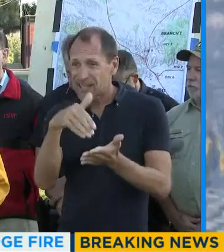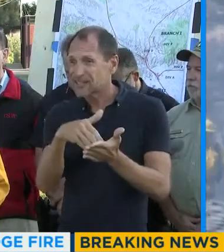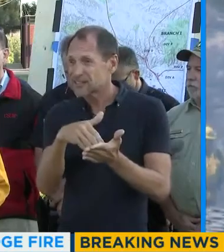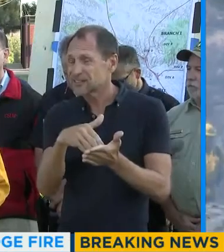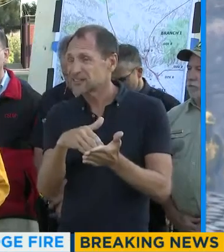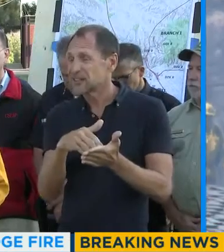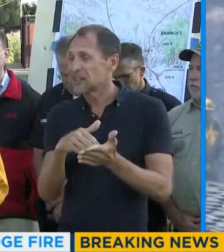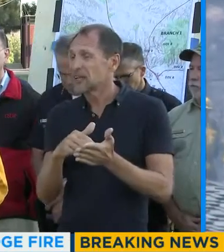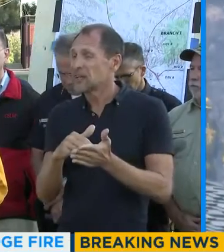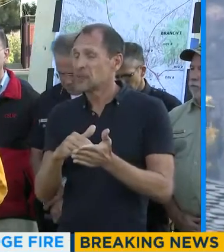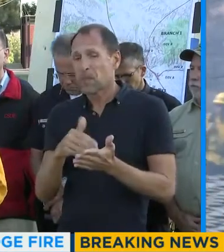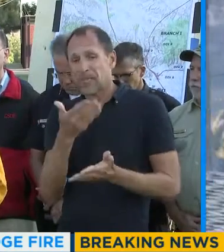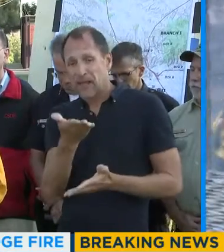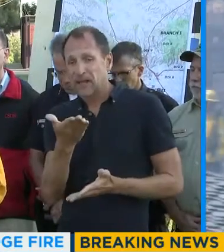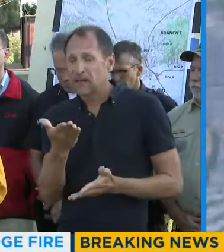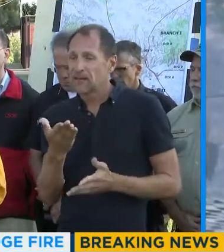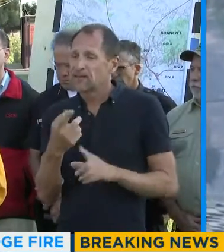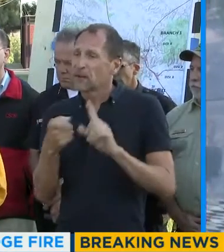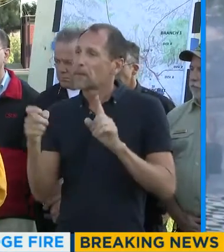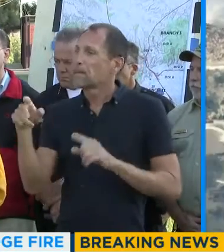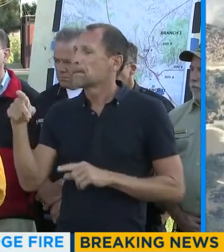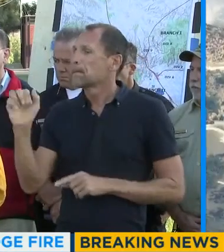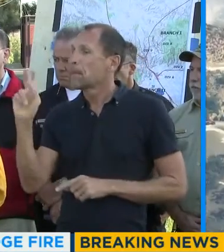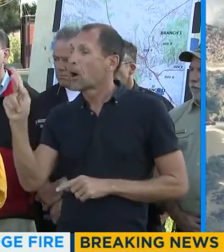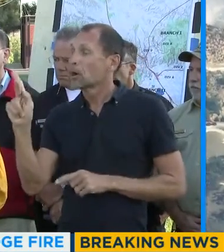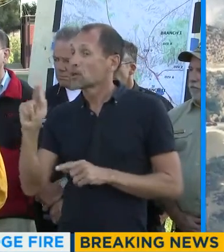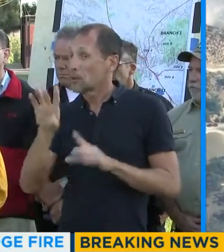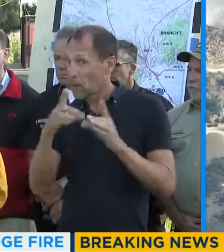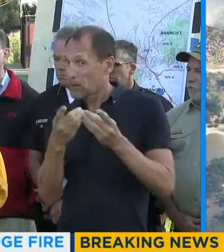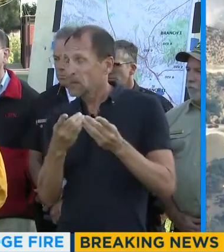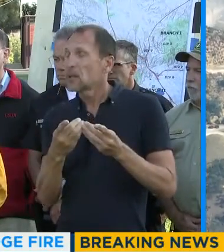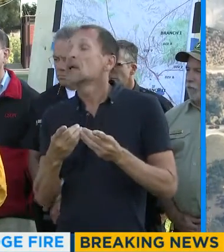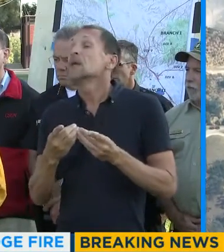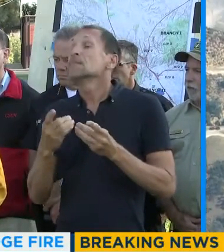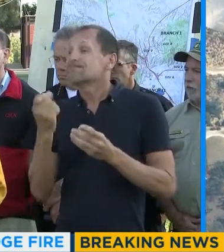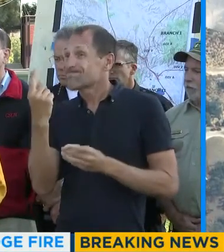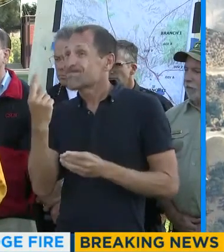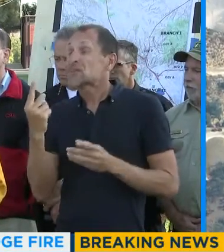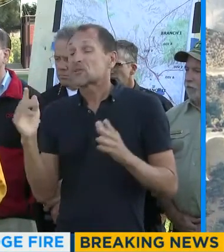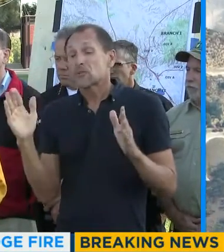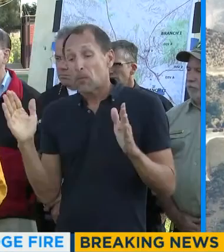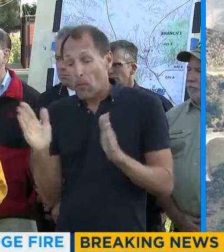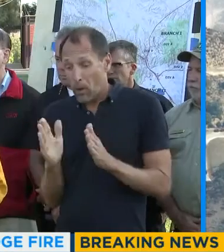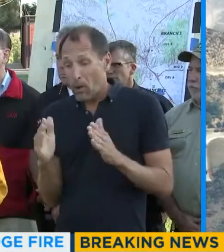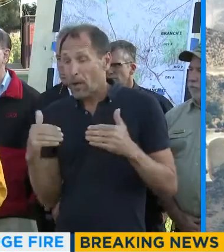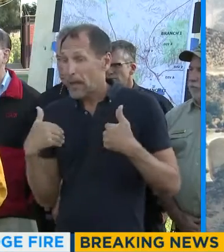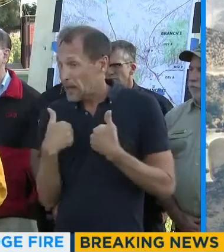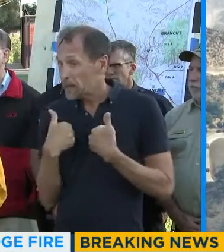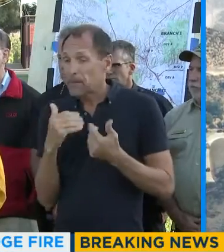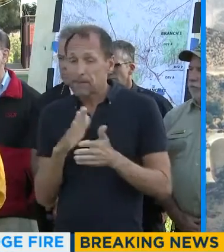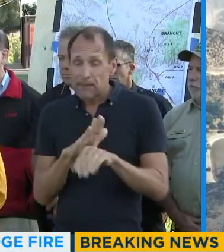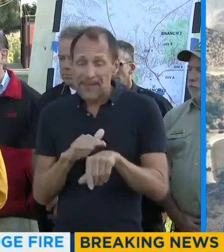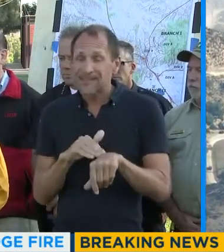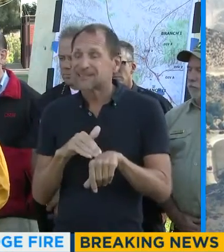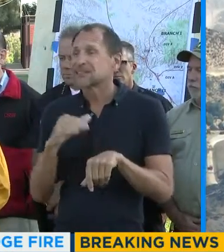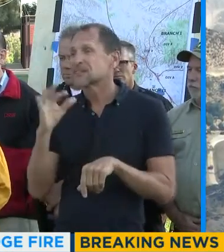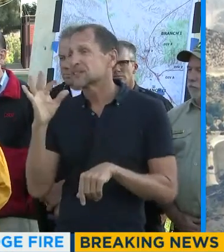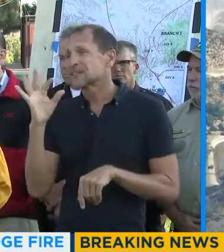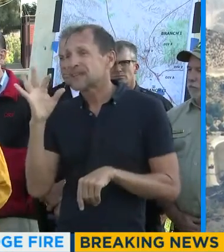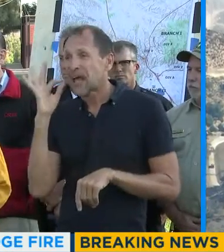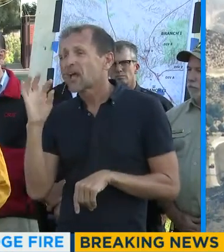our Department of Recreation and Parks, small animals are available to also accompany you, your pets, your cats, your